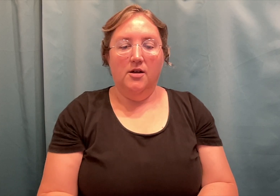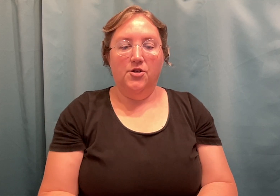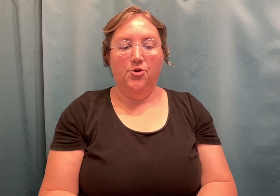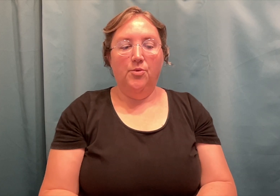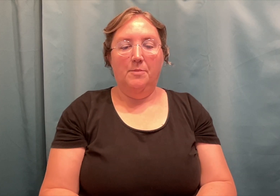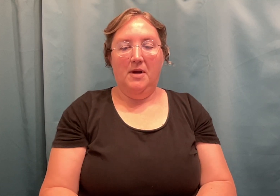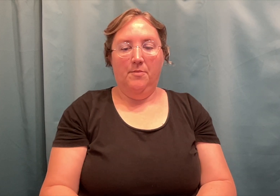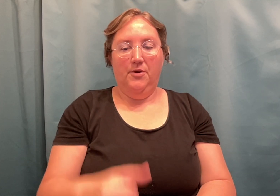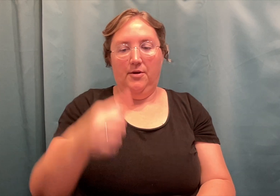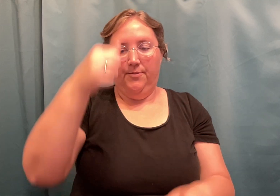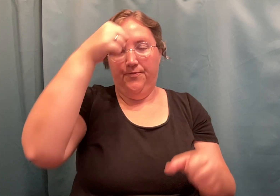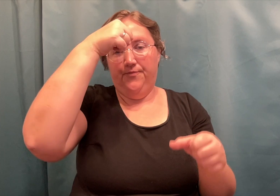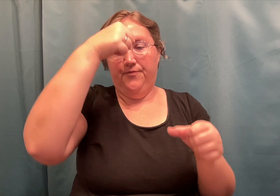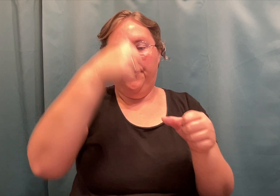To remember.